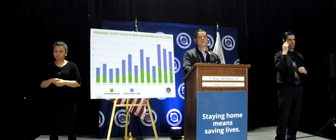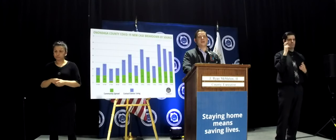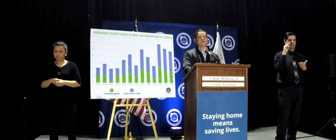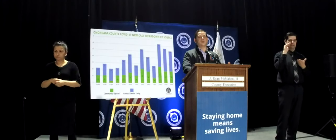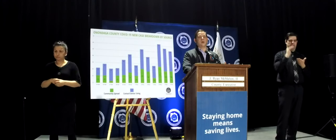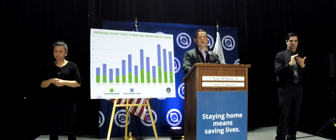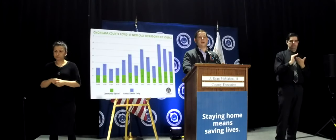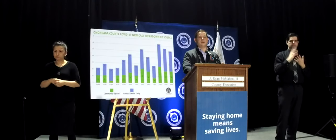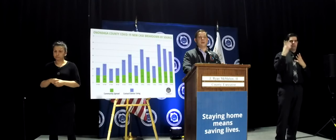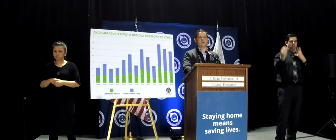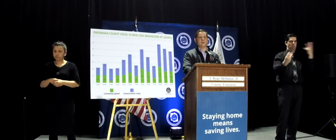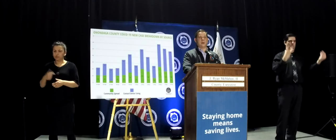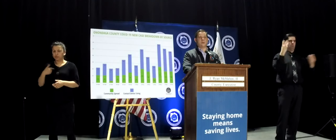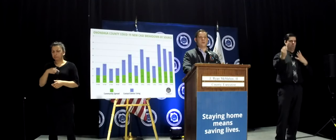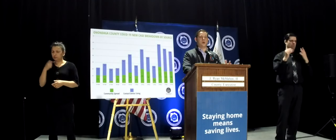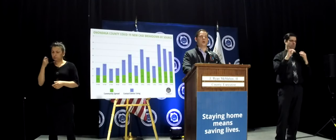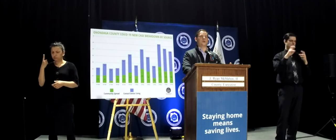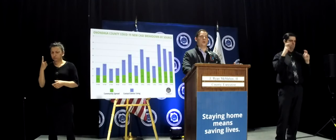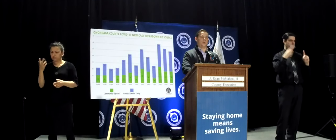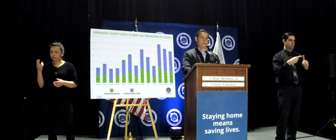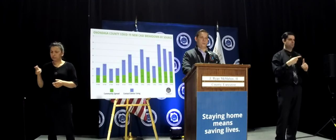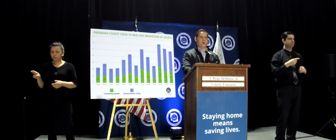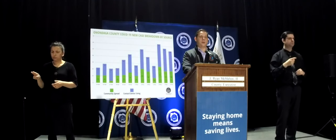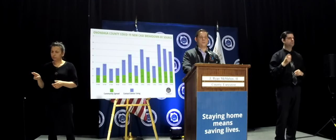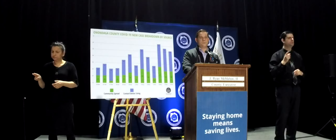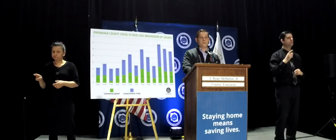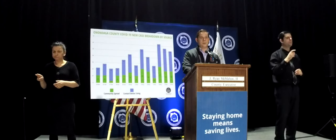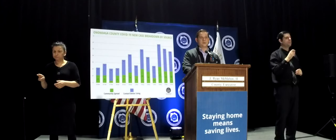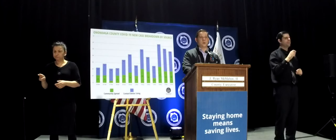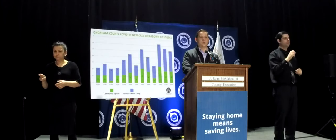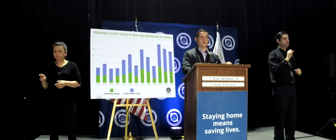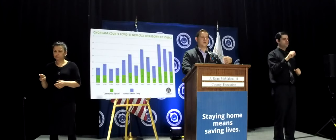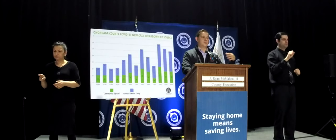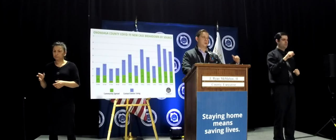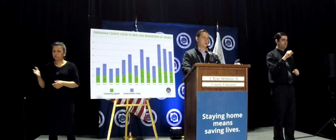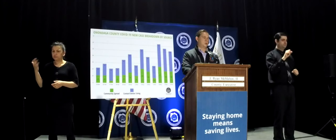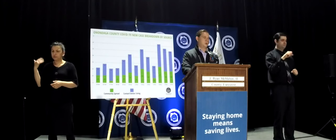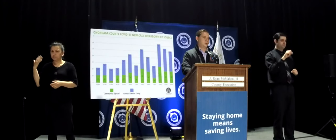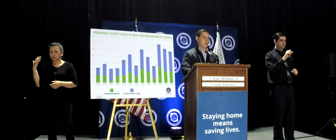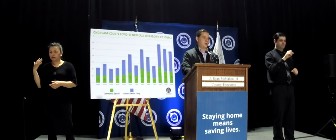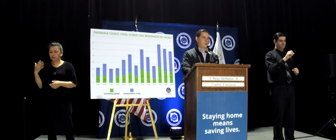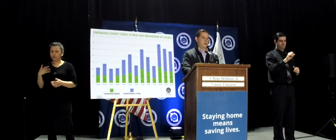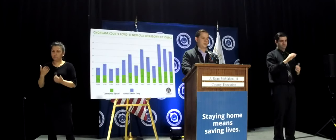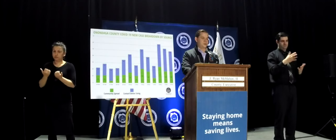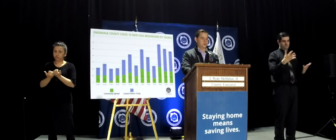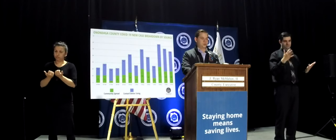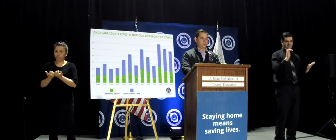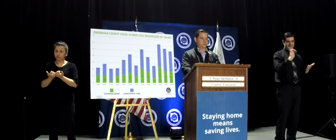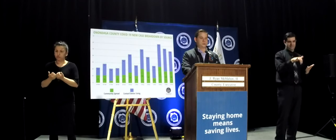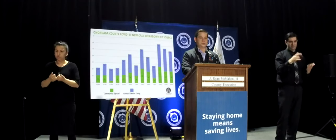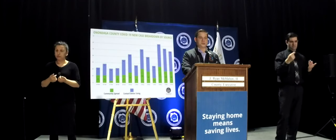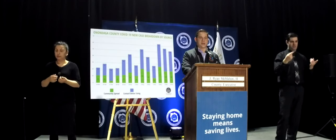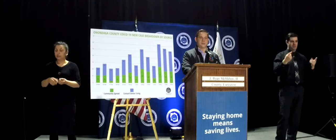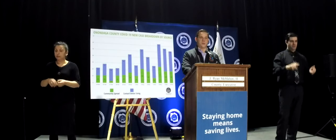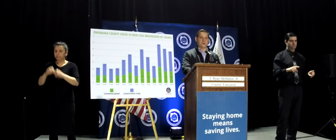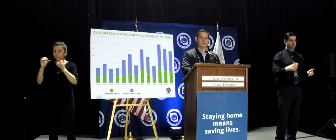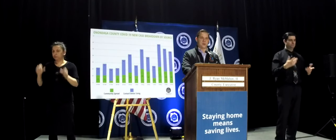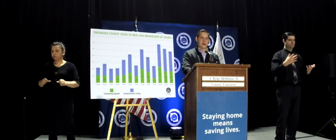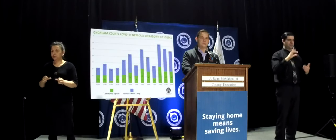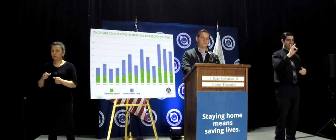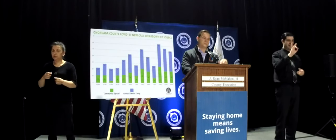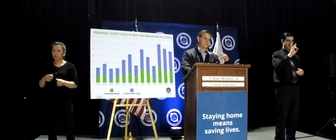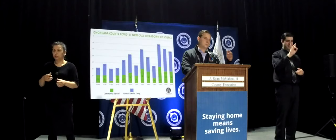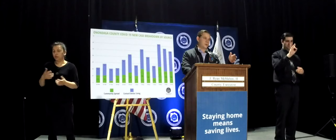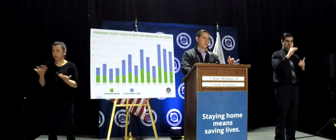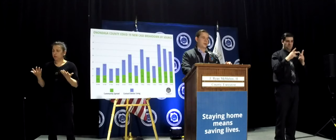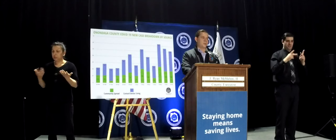it happens. That's the way, that was the old norm, right? That's what we could do. We could shop at one